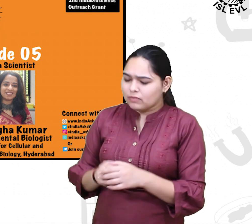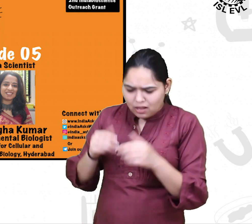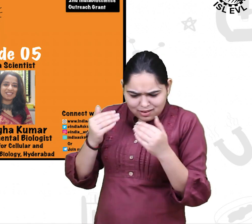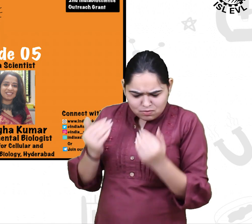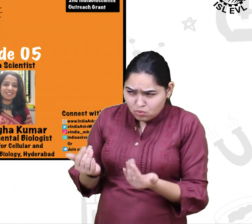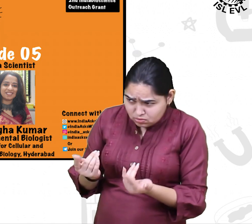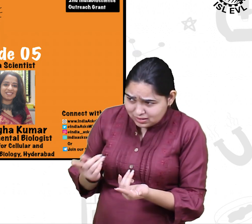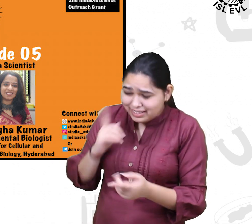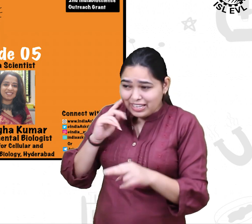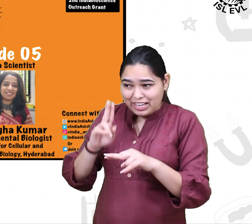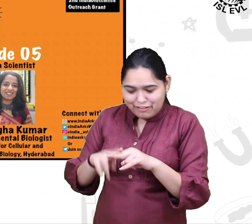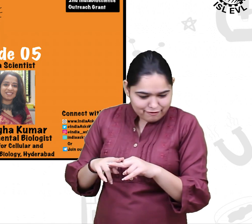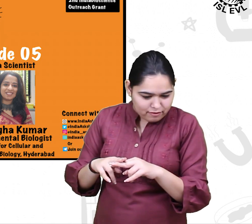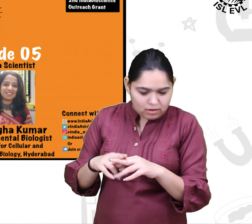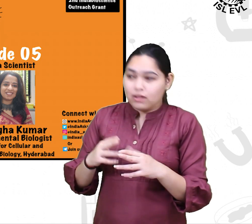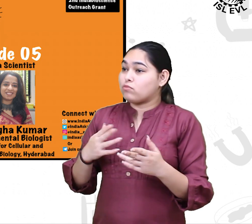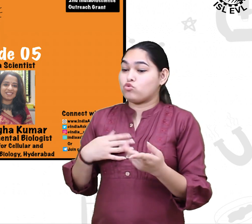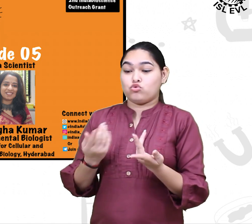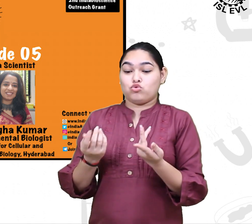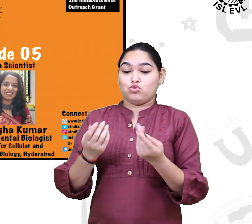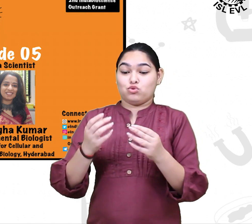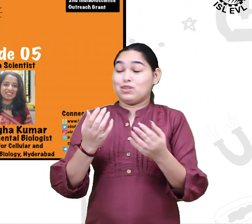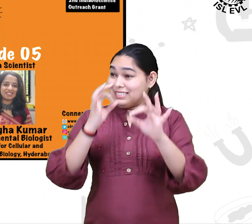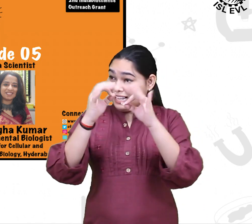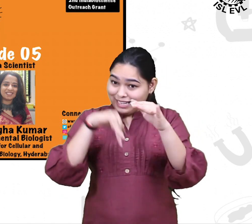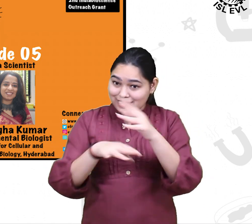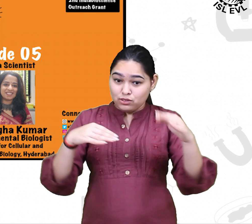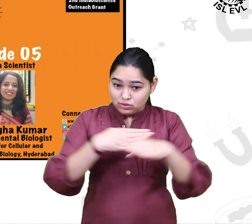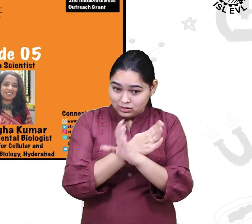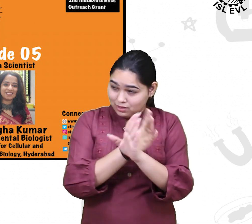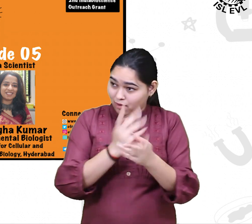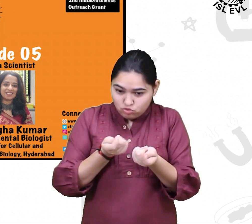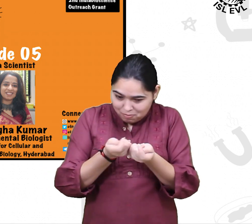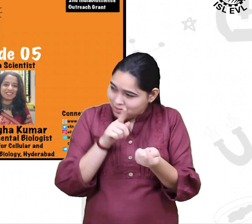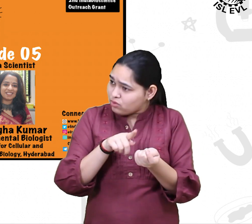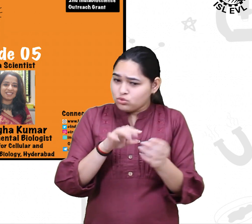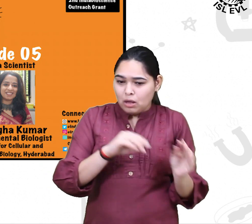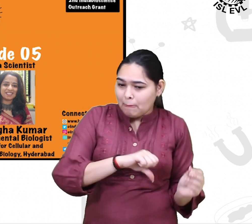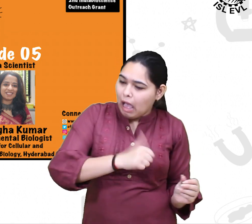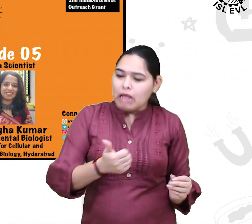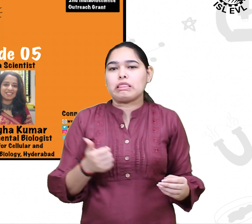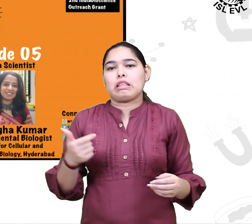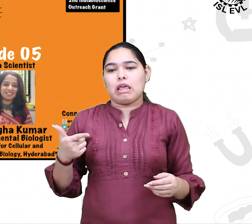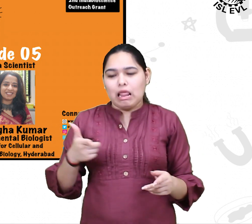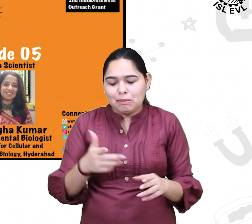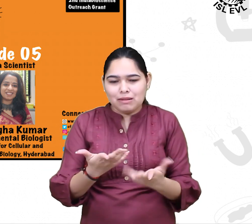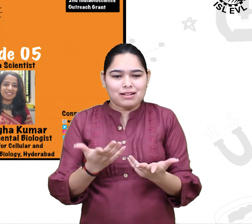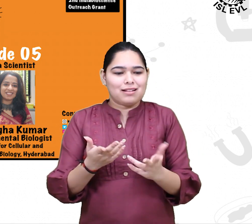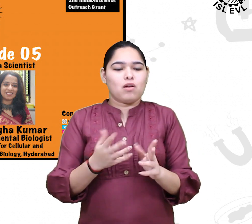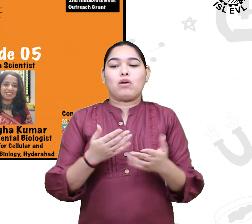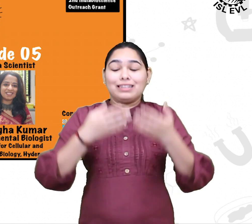possible that if we put this regulator in other animals, like let's say a whale or